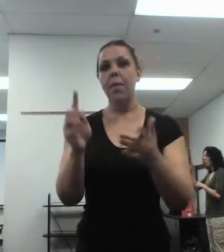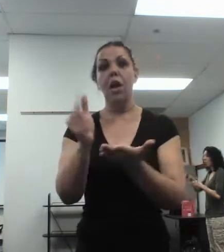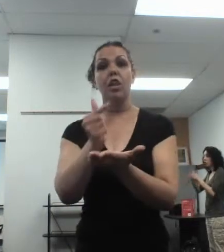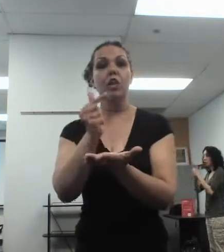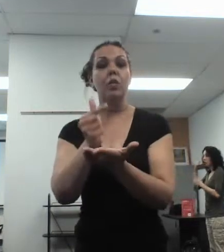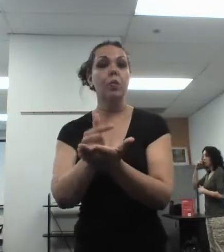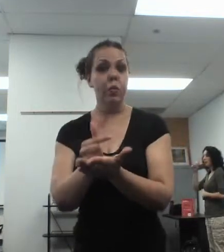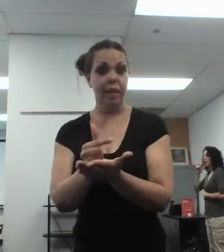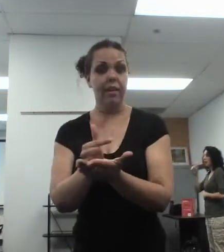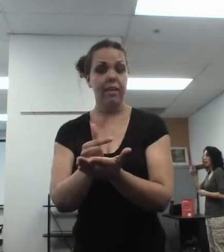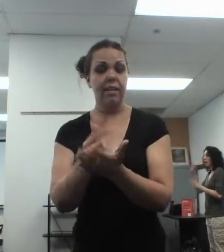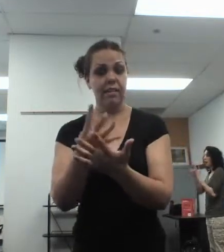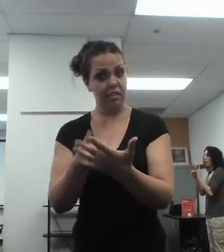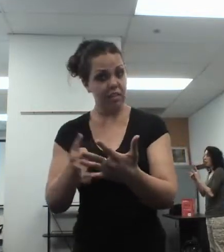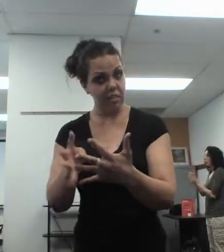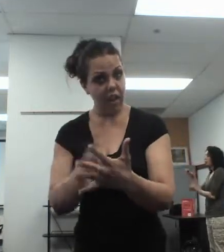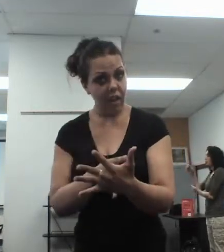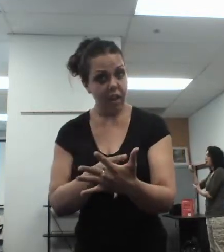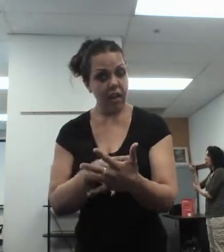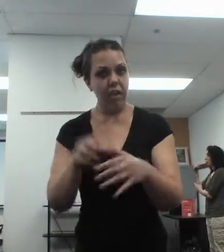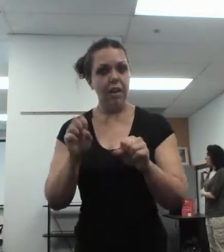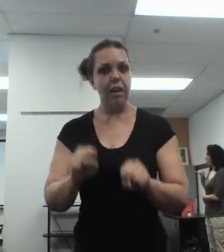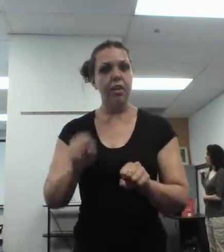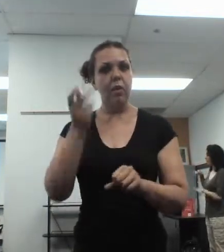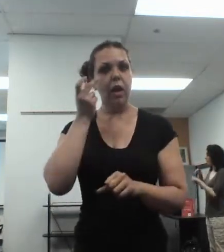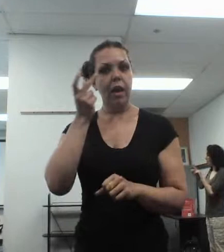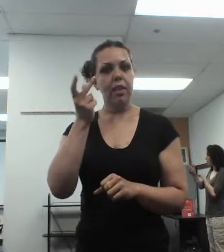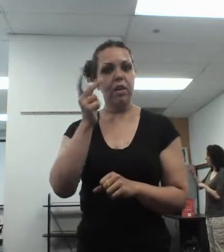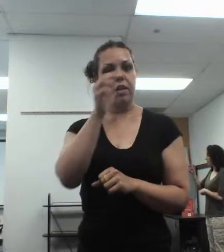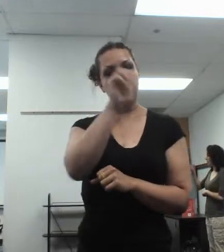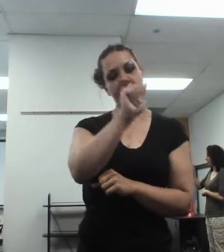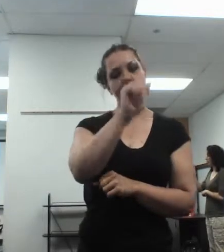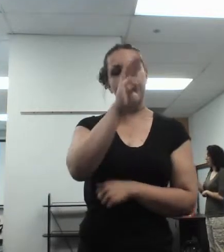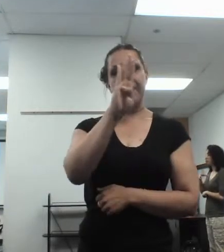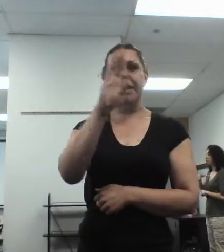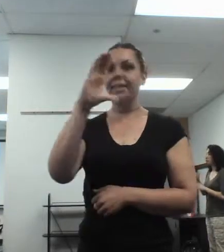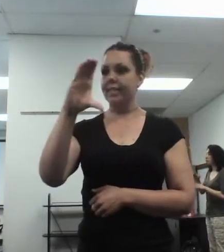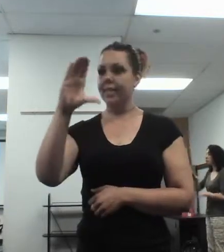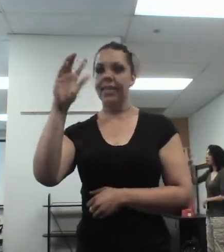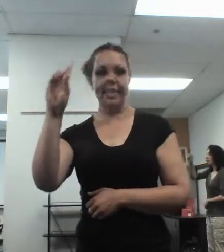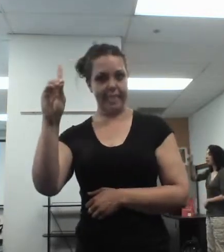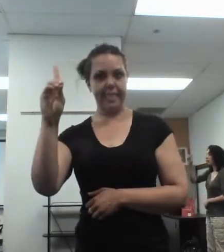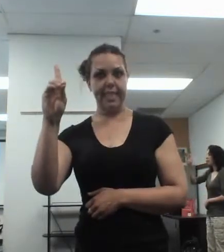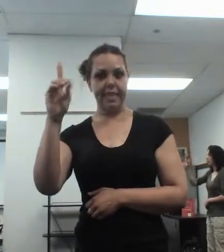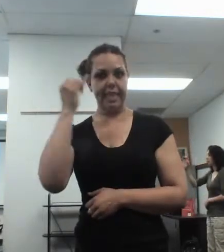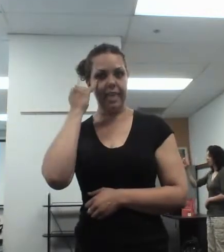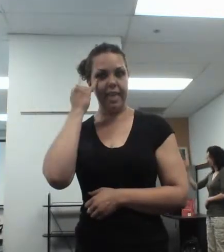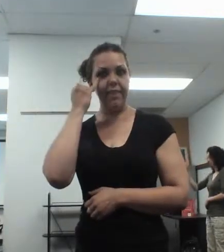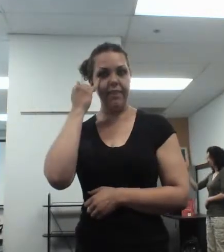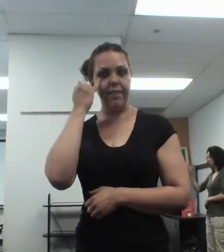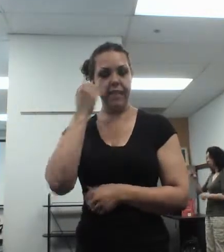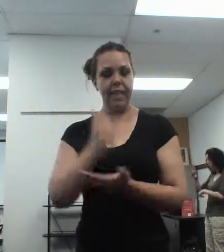scale, you could look at this as A, B, C. Okay. that make sense?